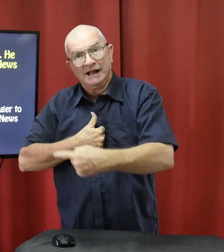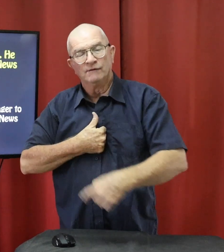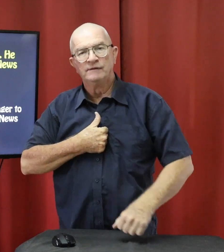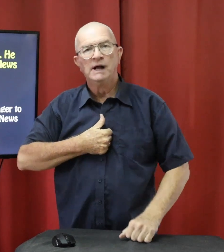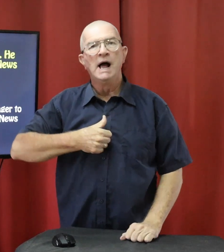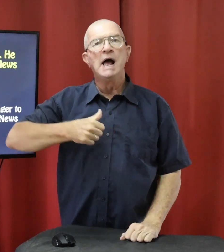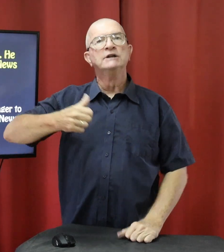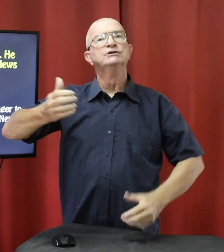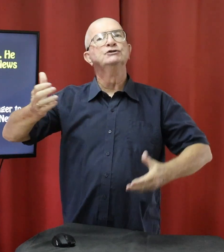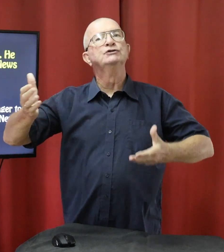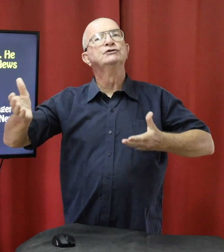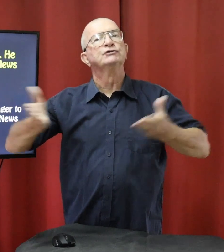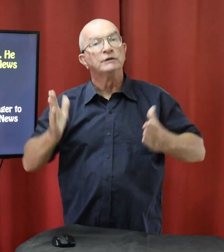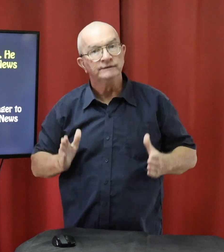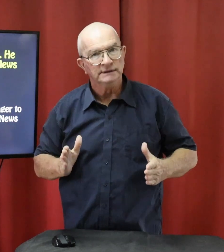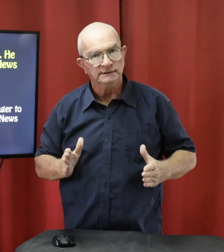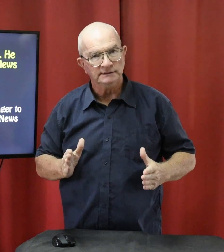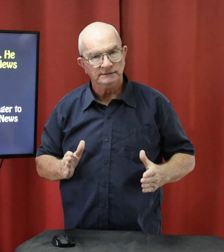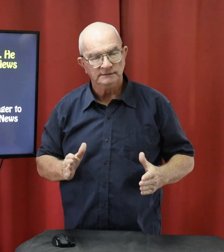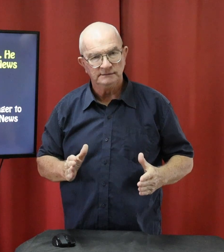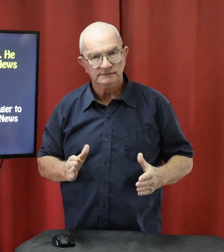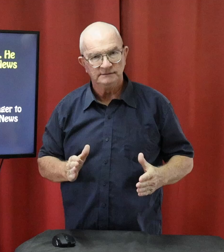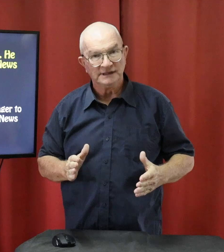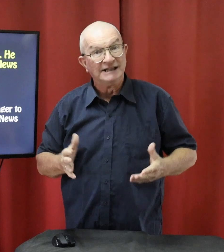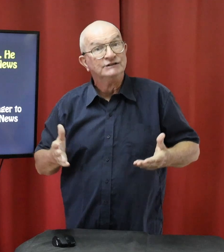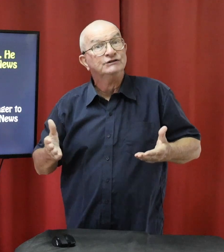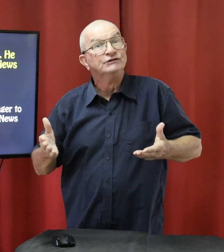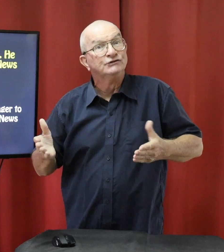called himself a servant.